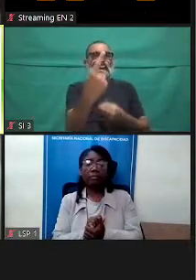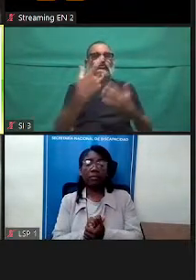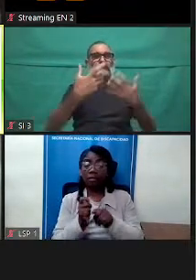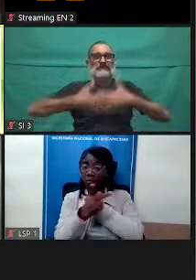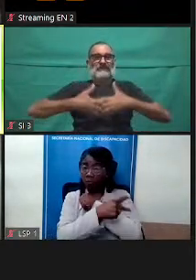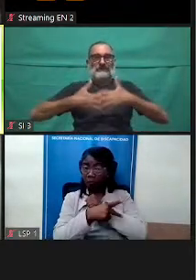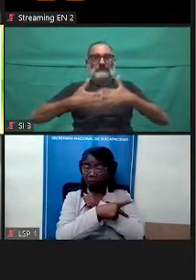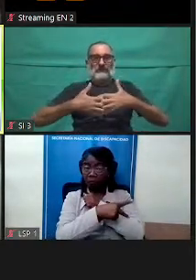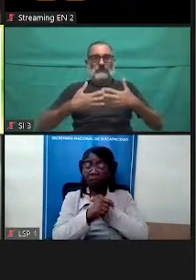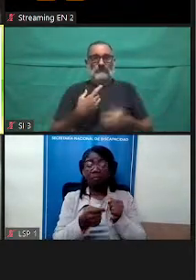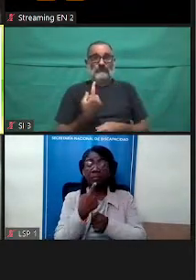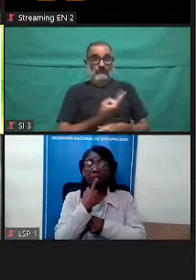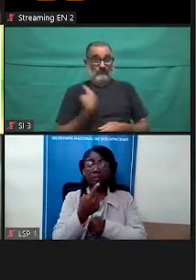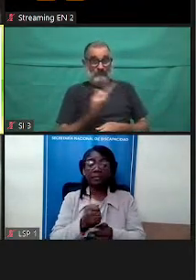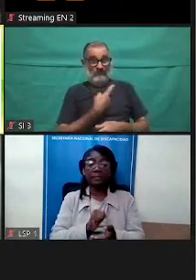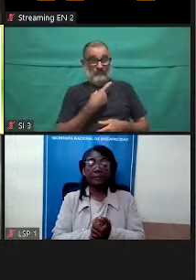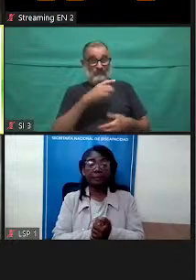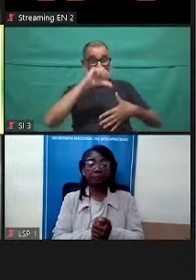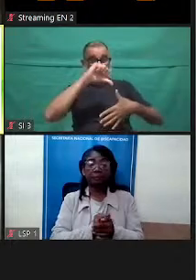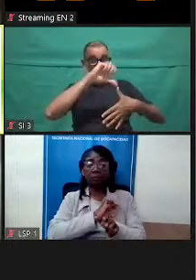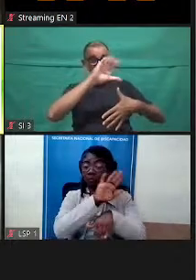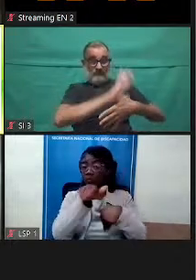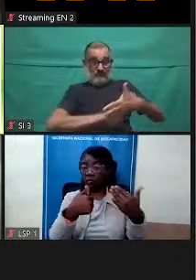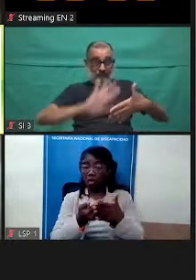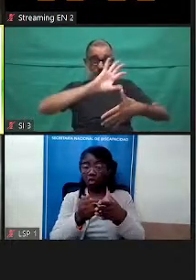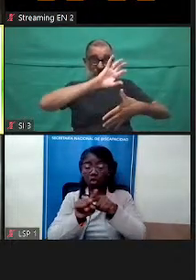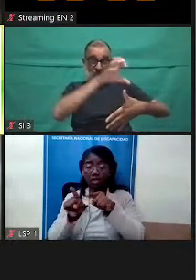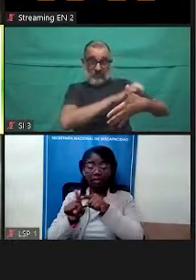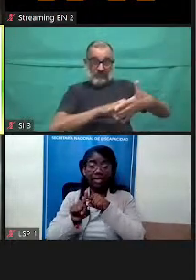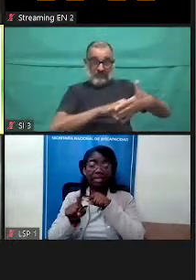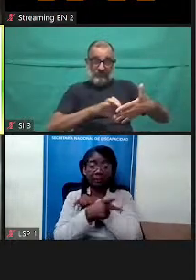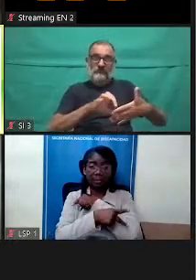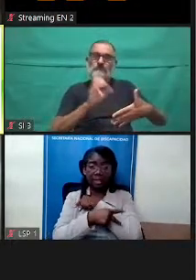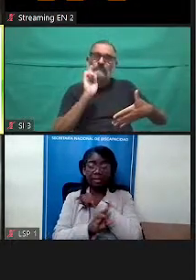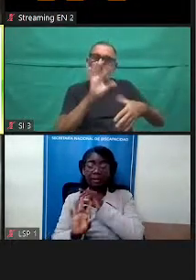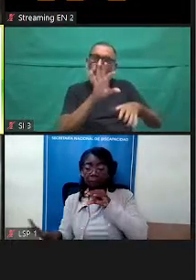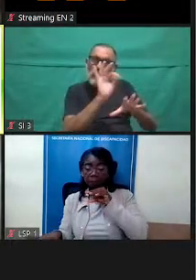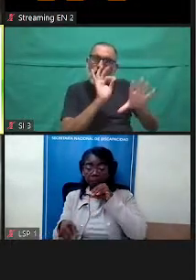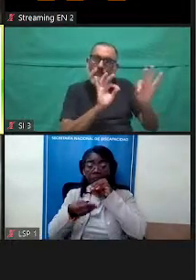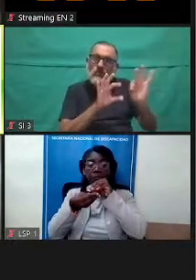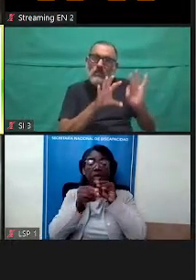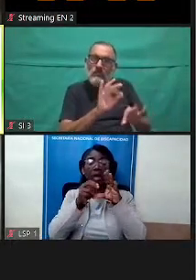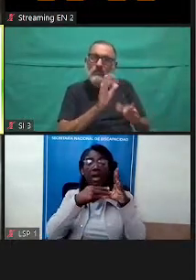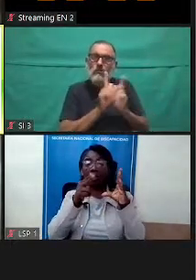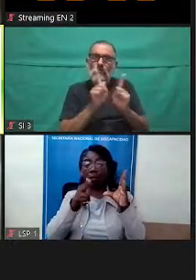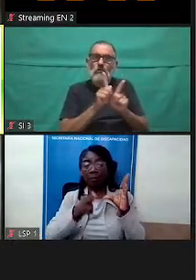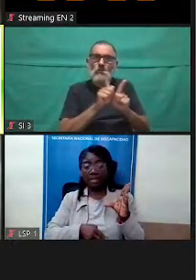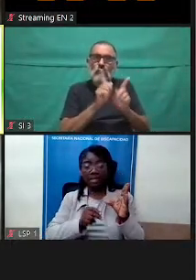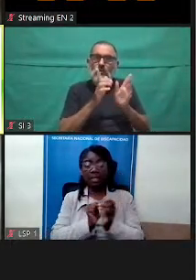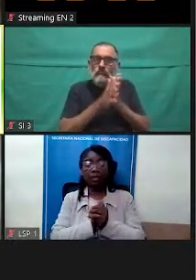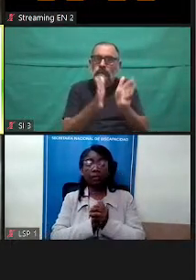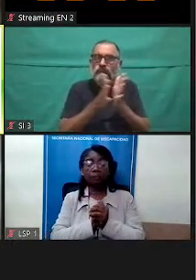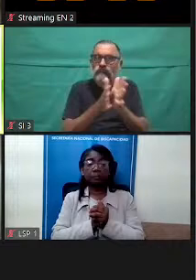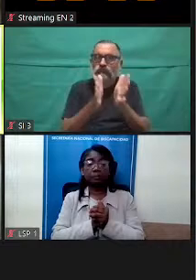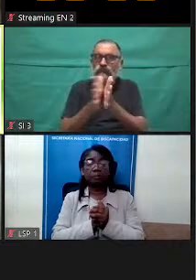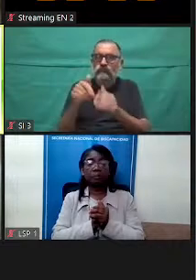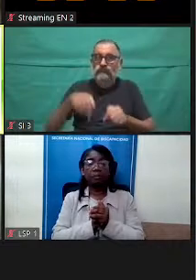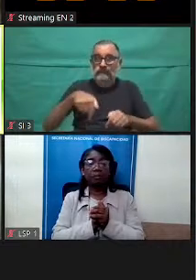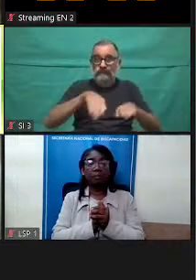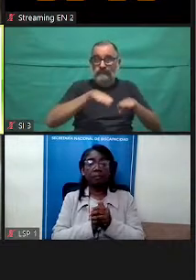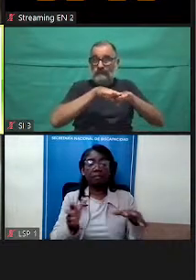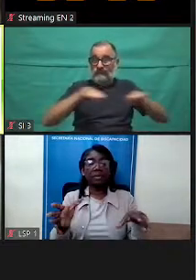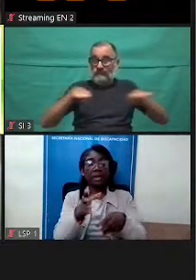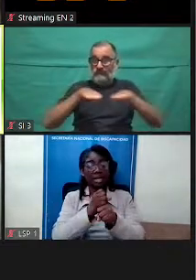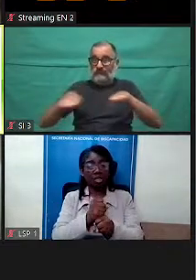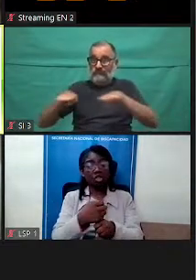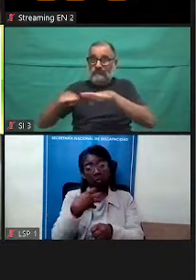as it was said in these panels of the summits we have that all countries have attached to the convention however